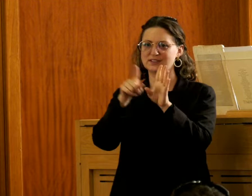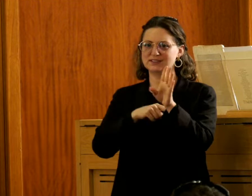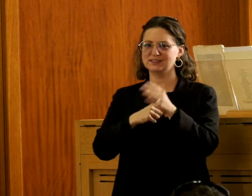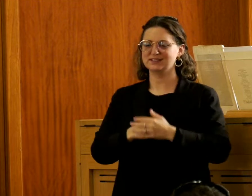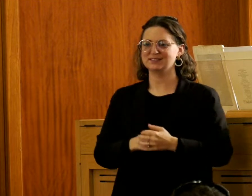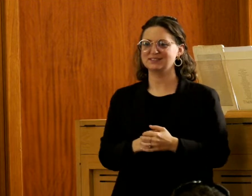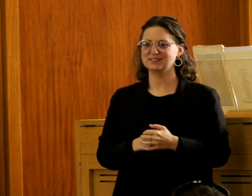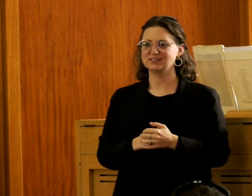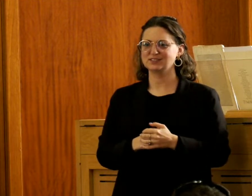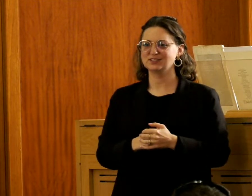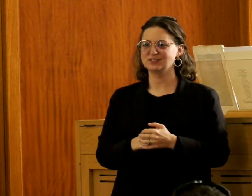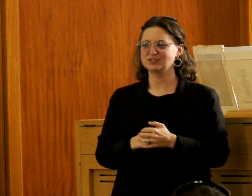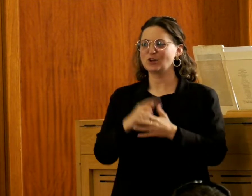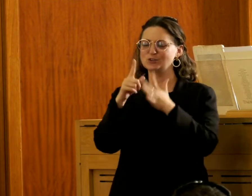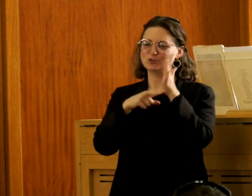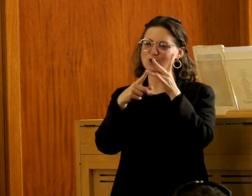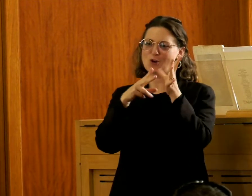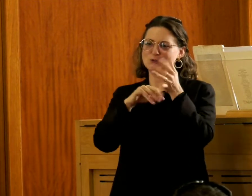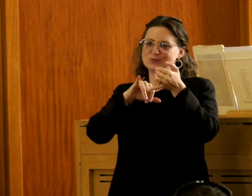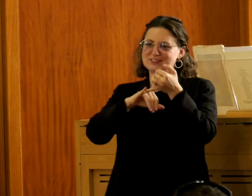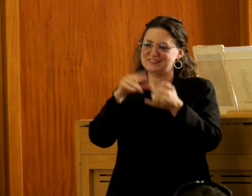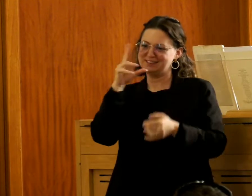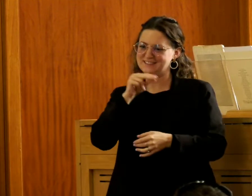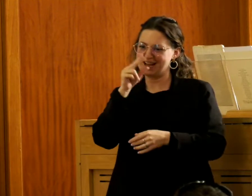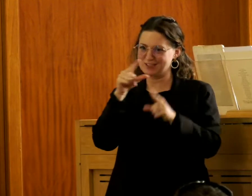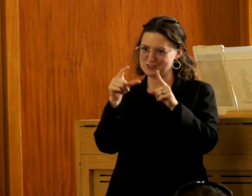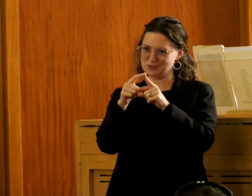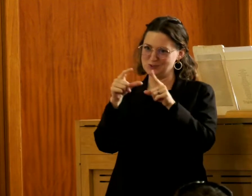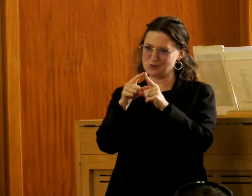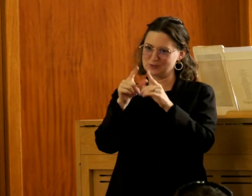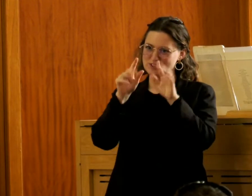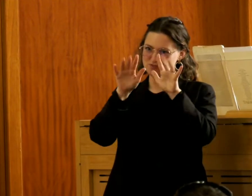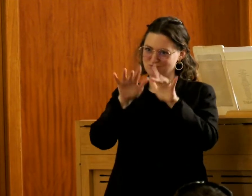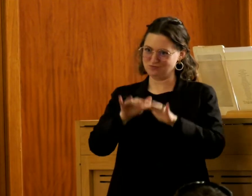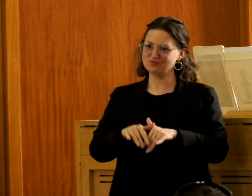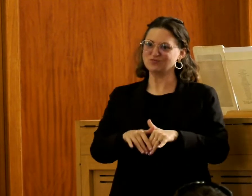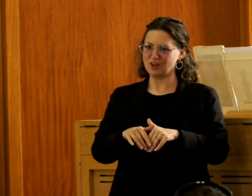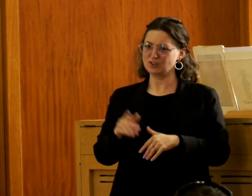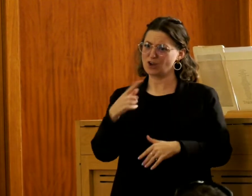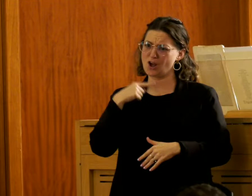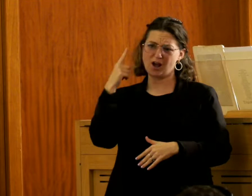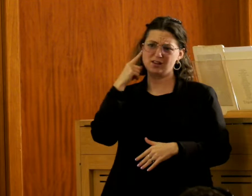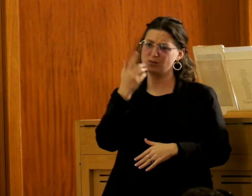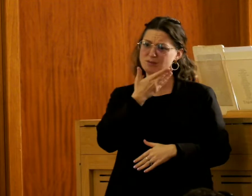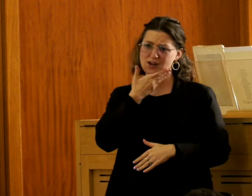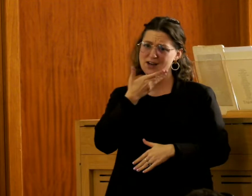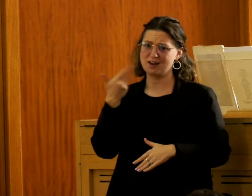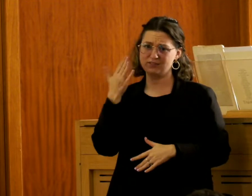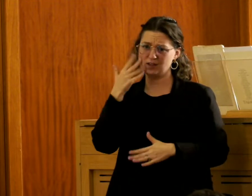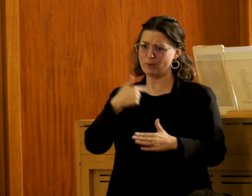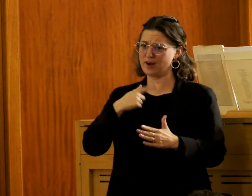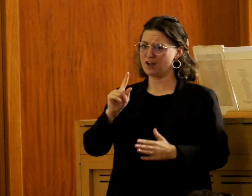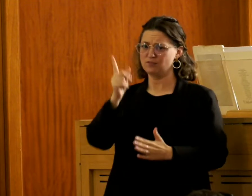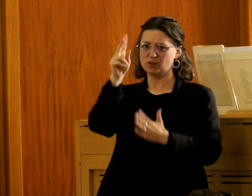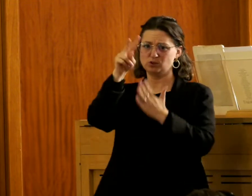Joan's youngest daughter, and I thought it was quite lovely.